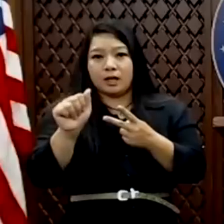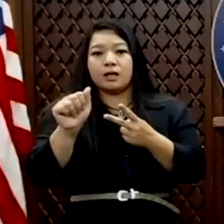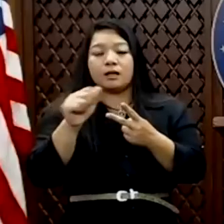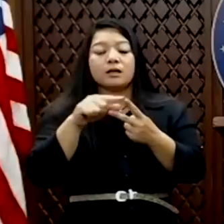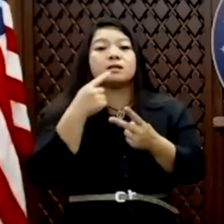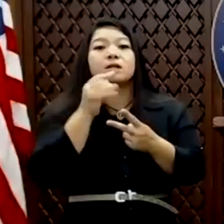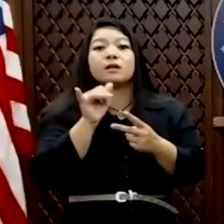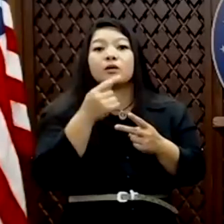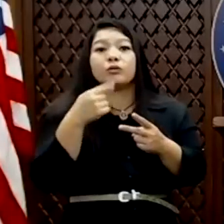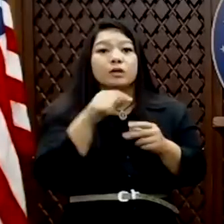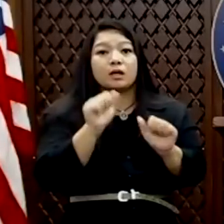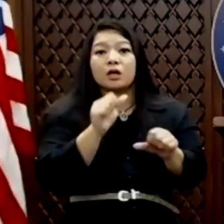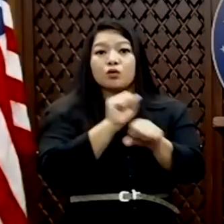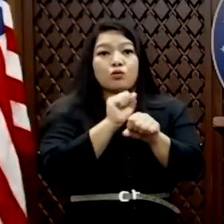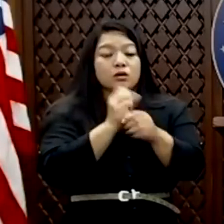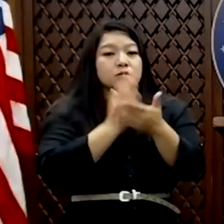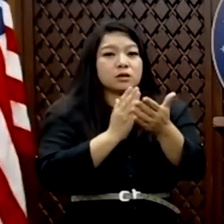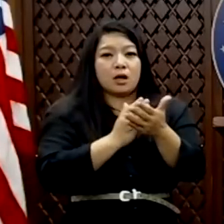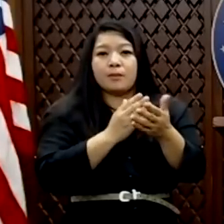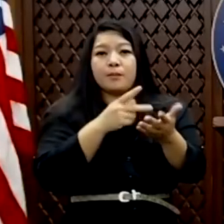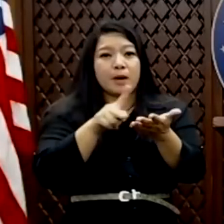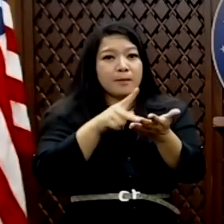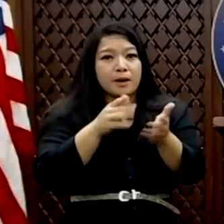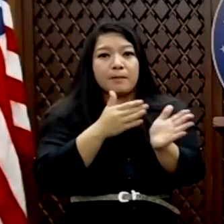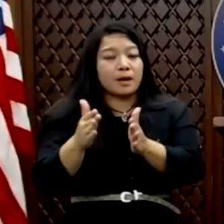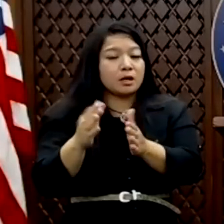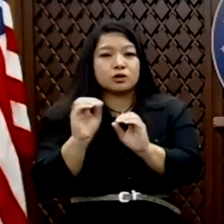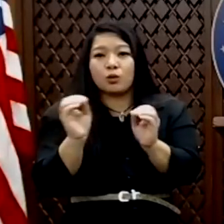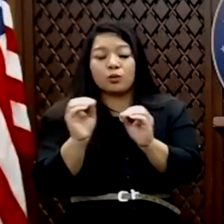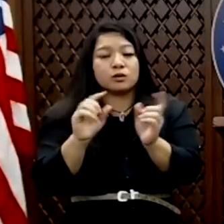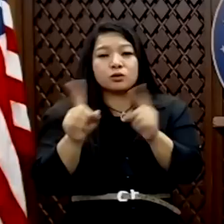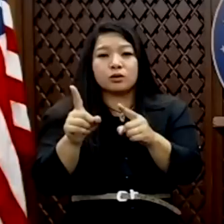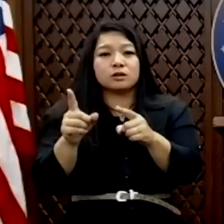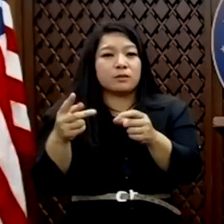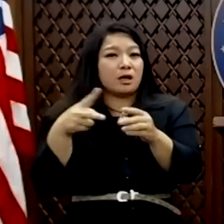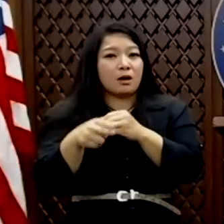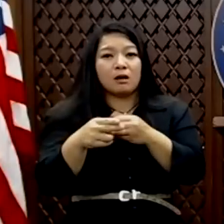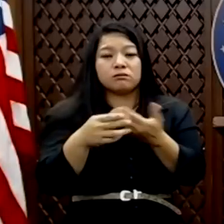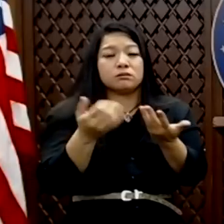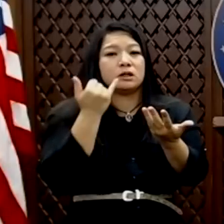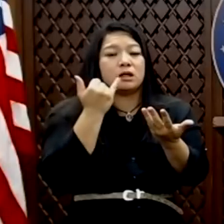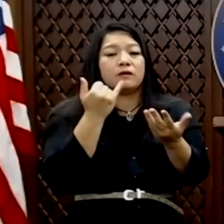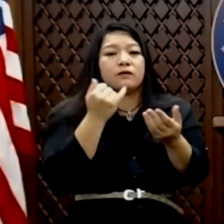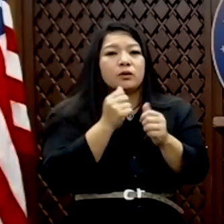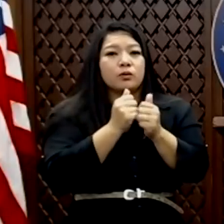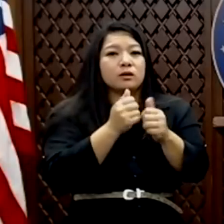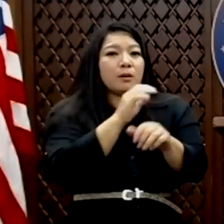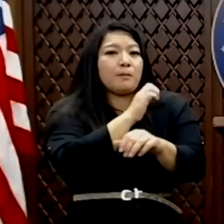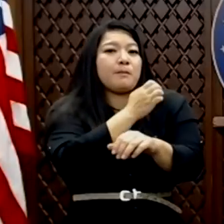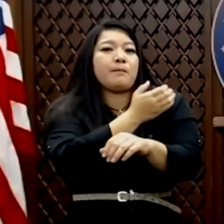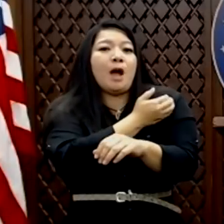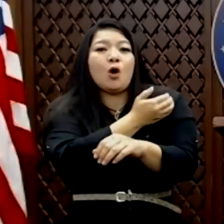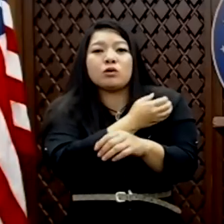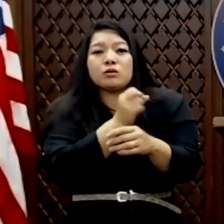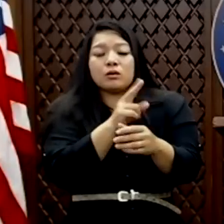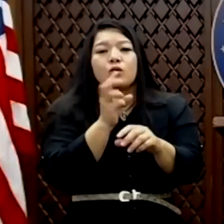that they can work some payment plans. Nobody's going to be cut off with their utilities. No